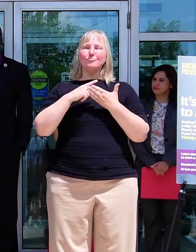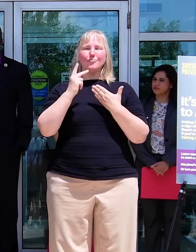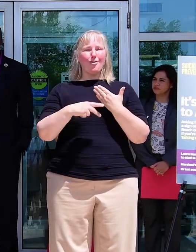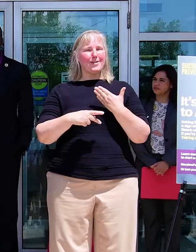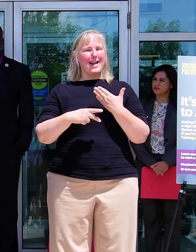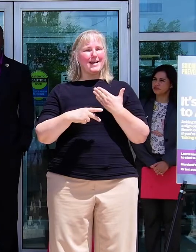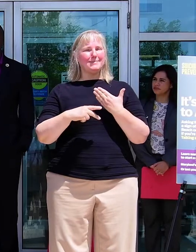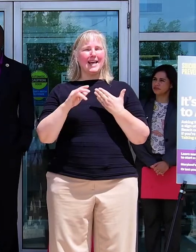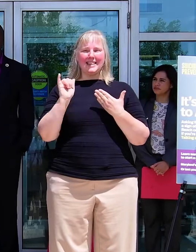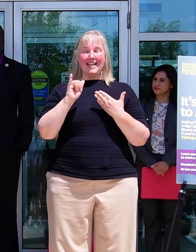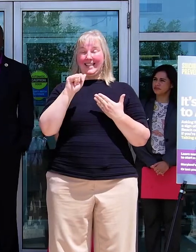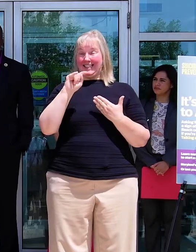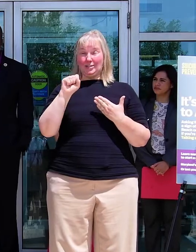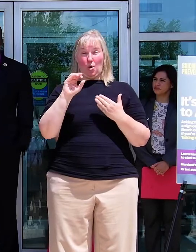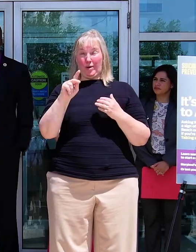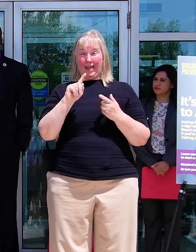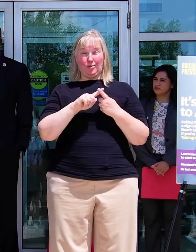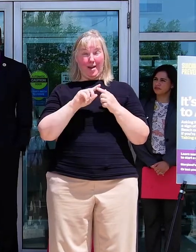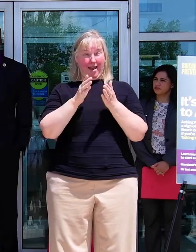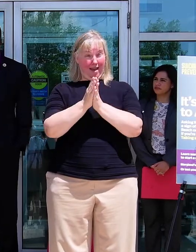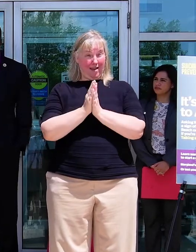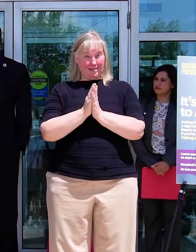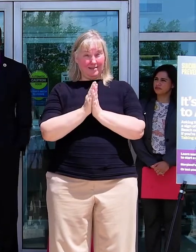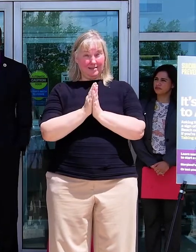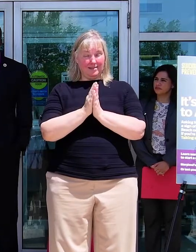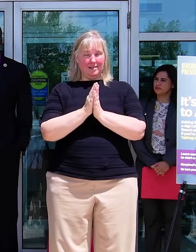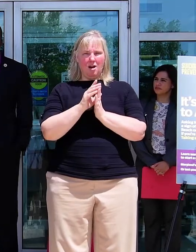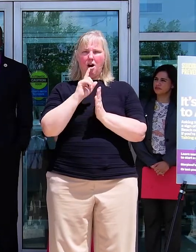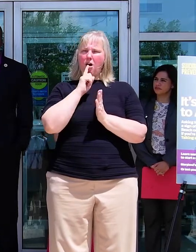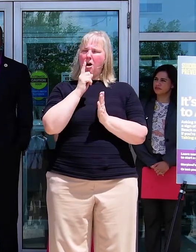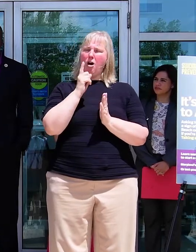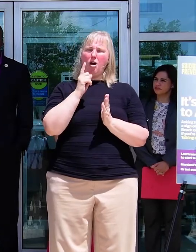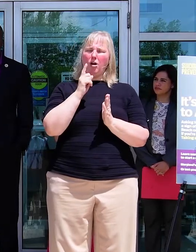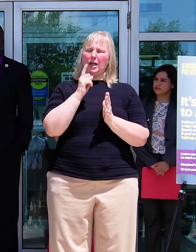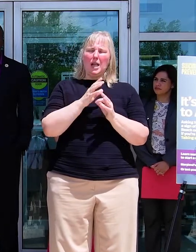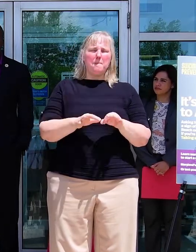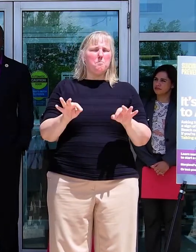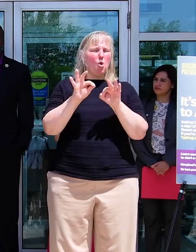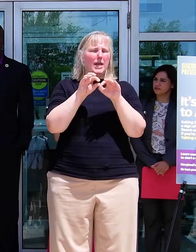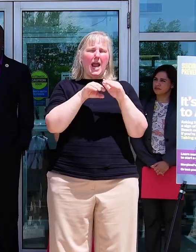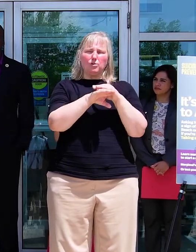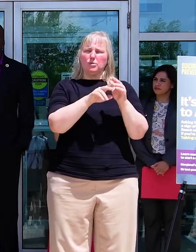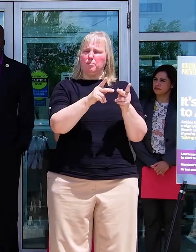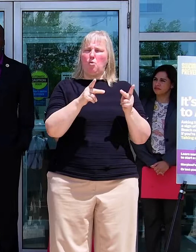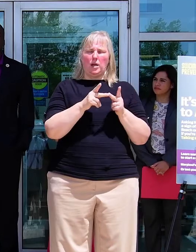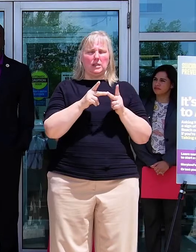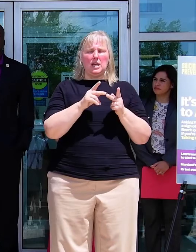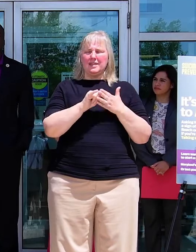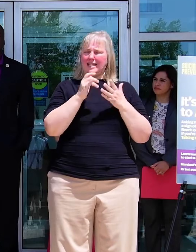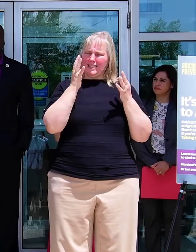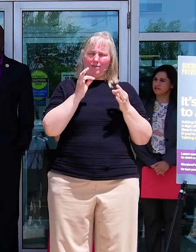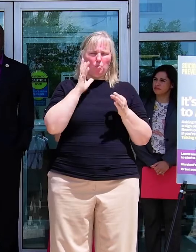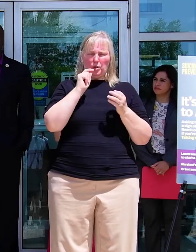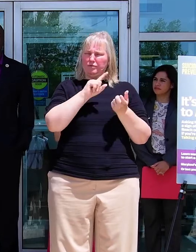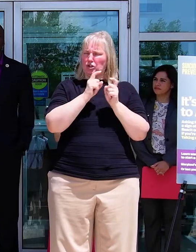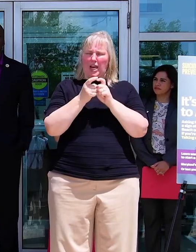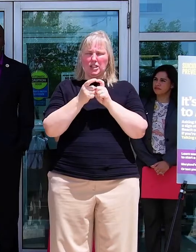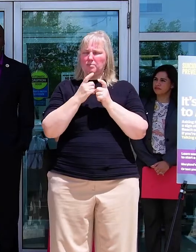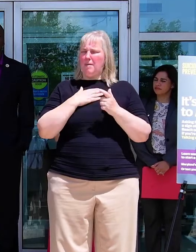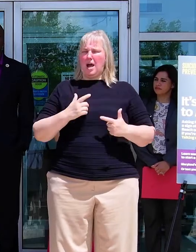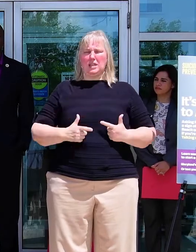Programs like It's Okay to Ask are a critical entry point. They would have definitely changed the trajectory of my